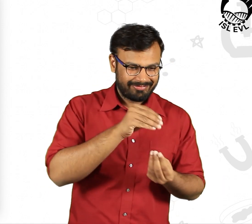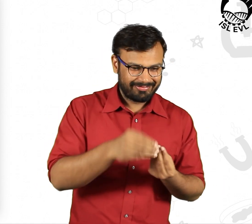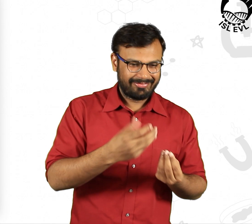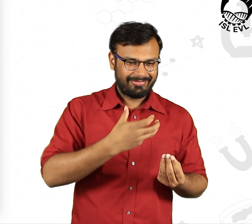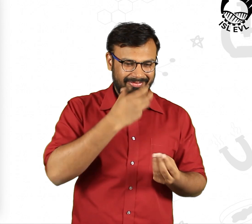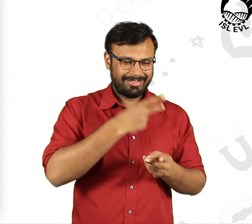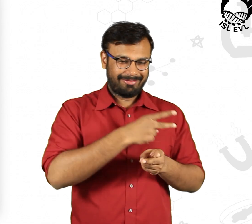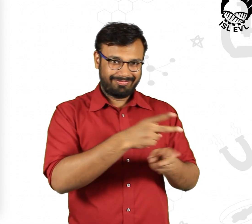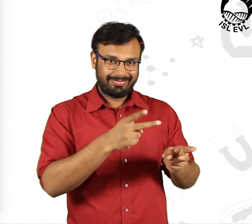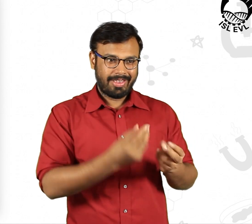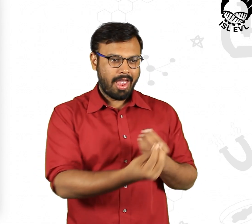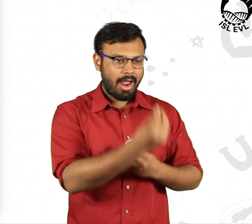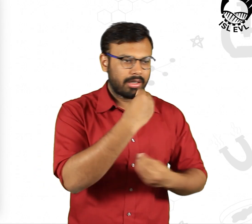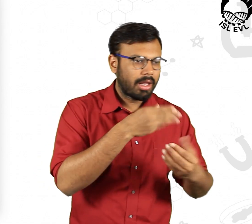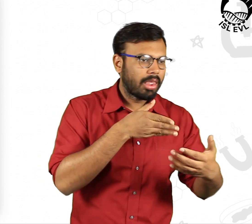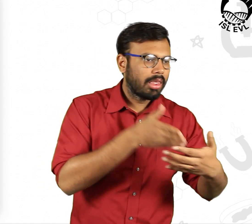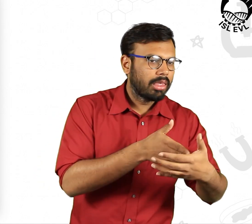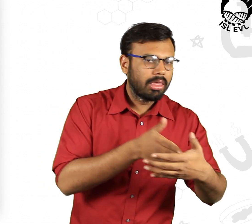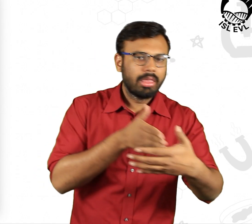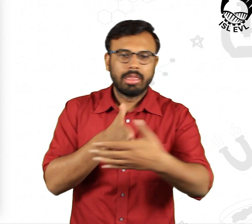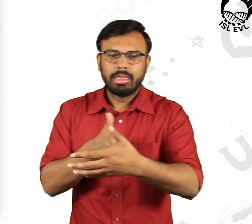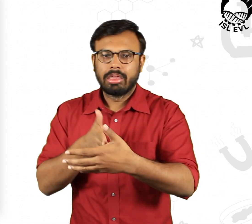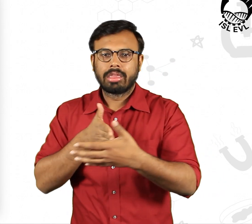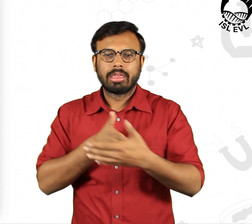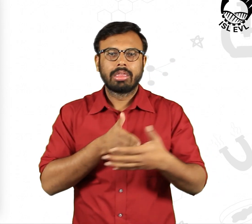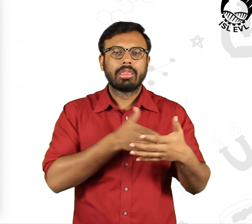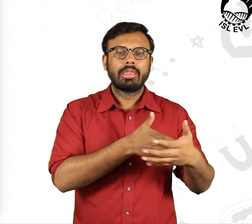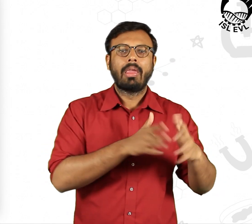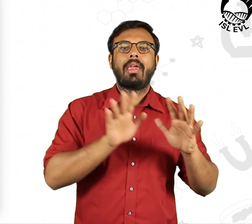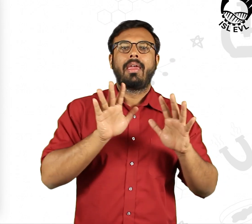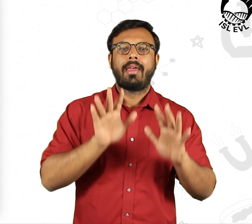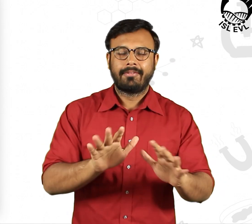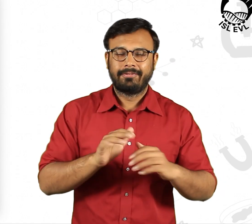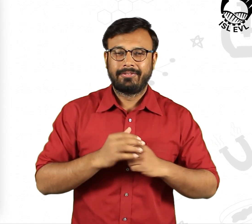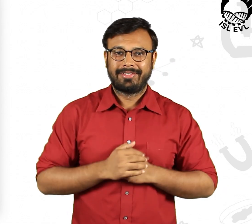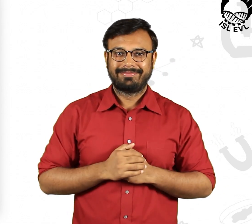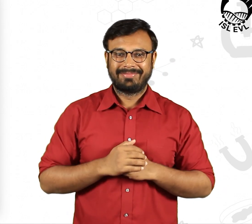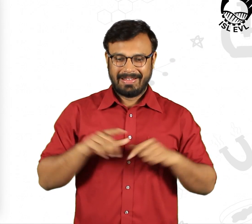Animals that eat fruits and move seeds disappear from fragments.